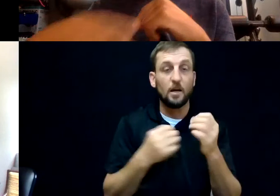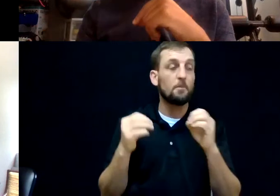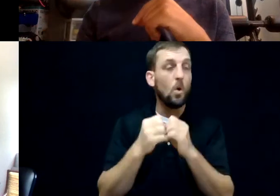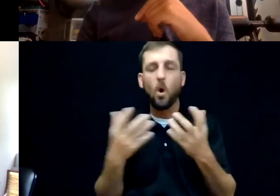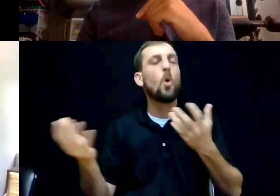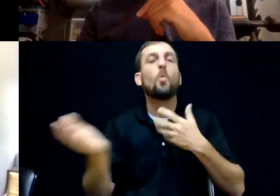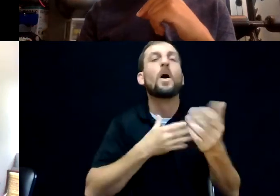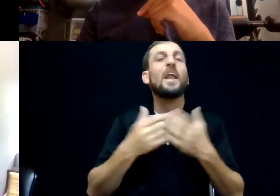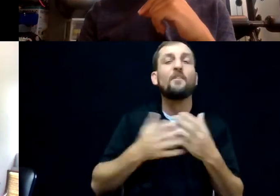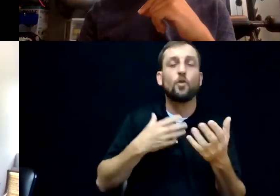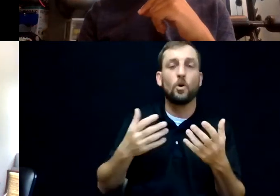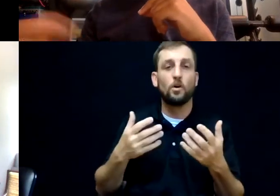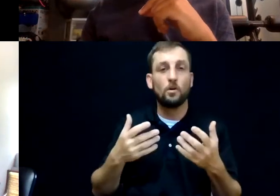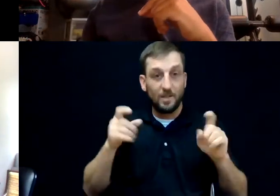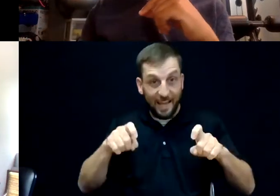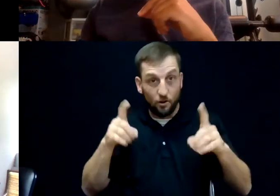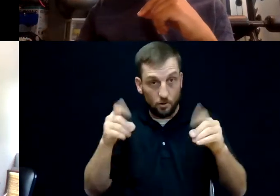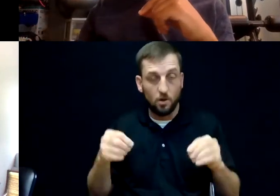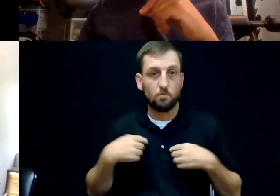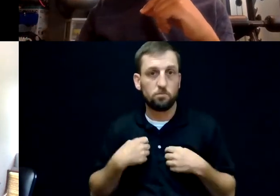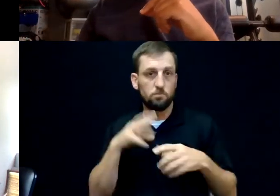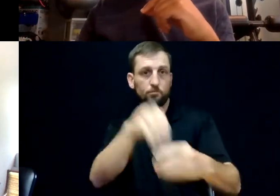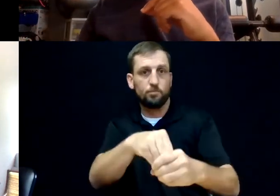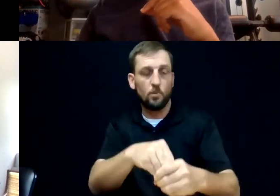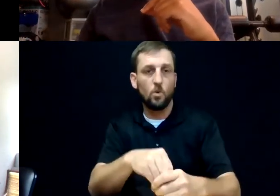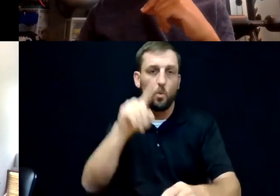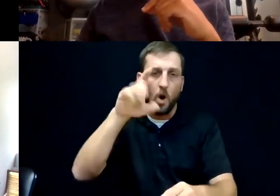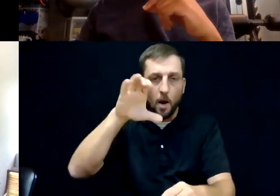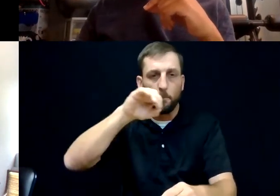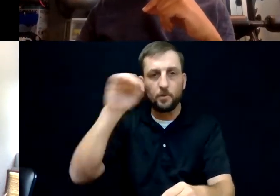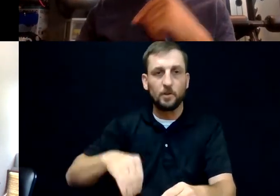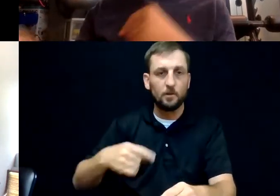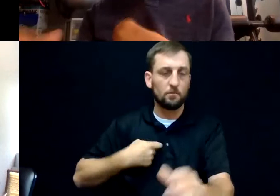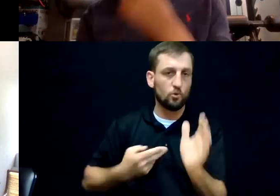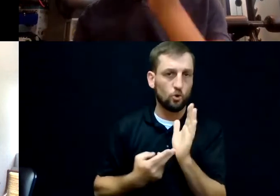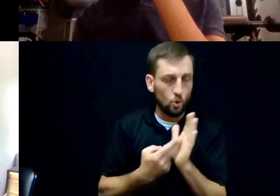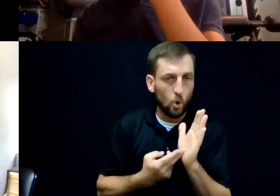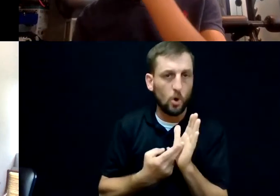done. I'm 100% sure that